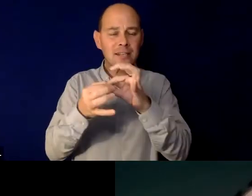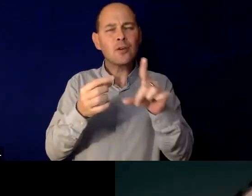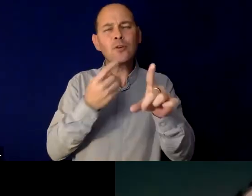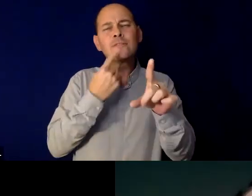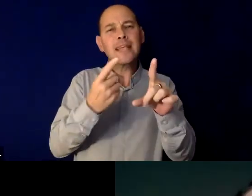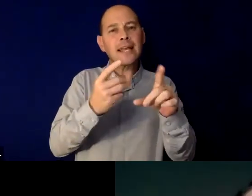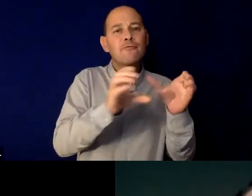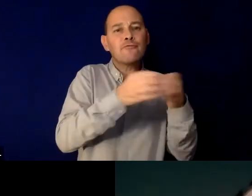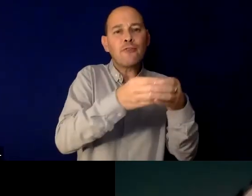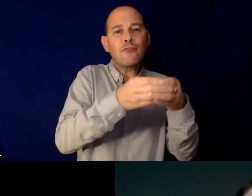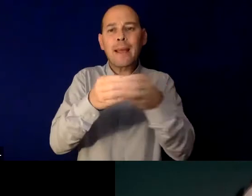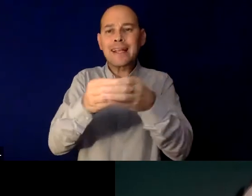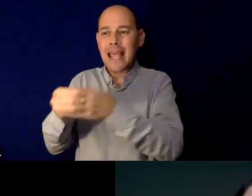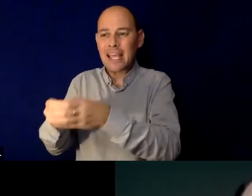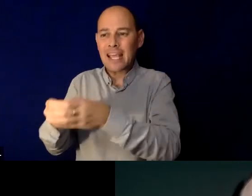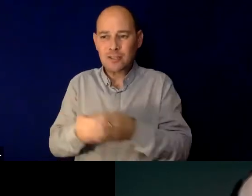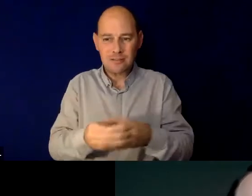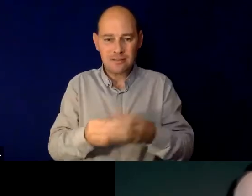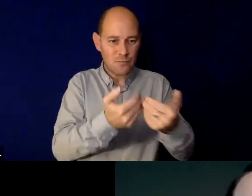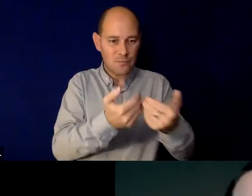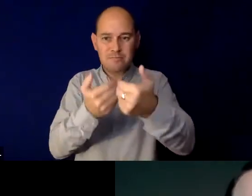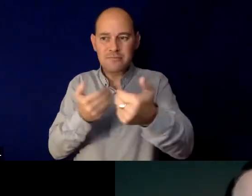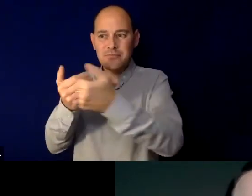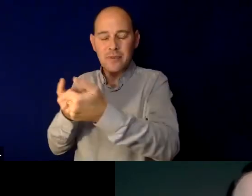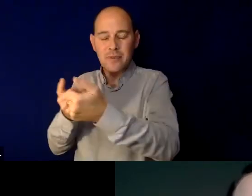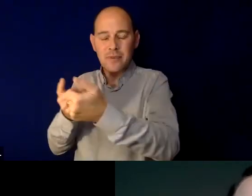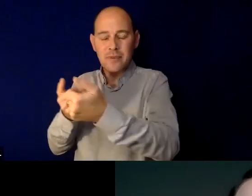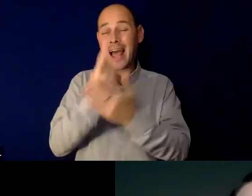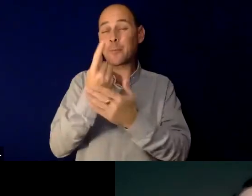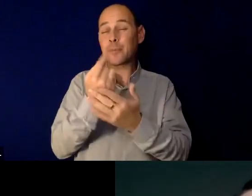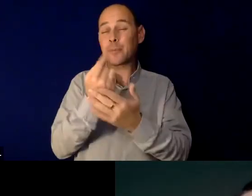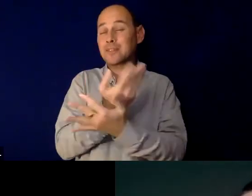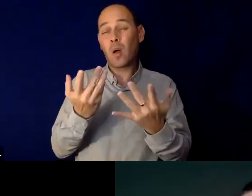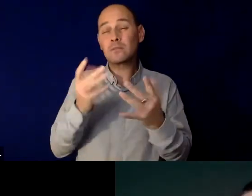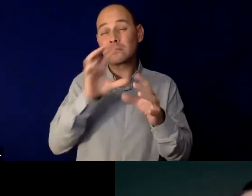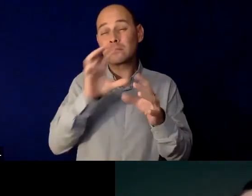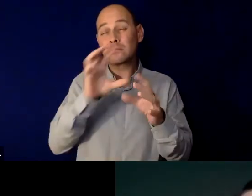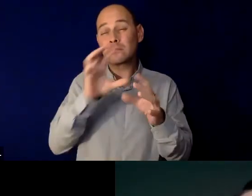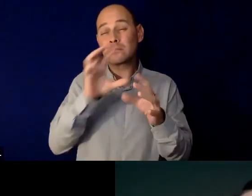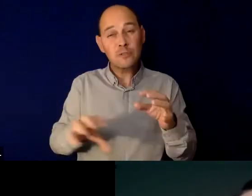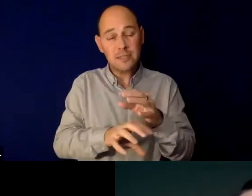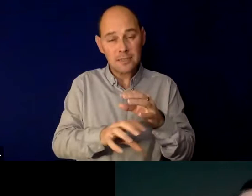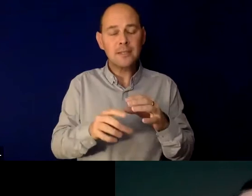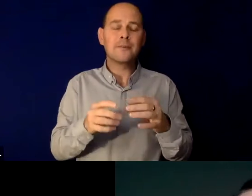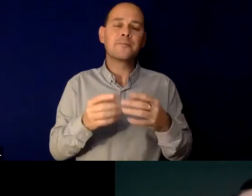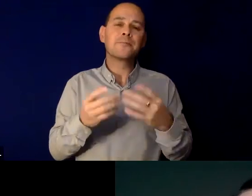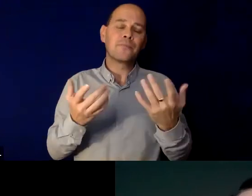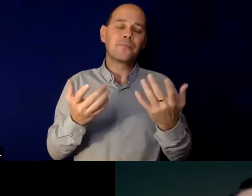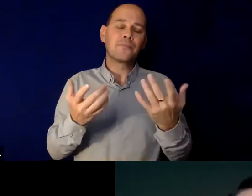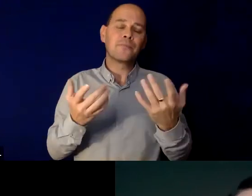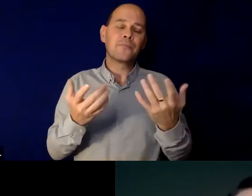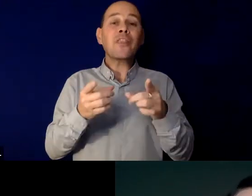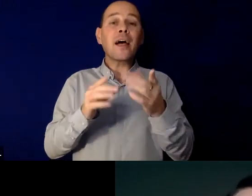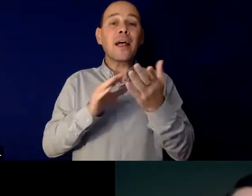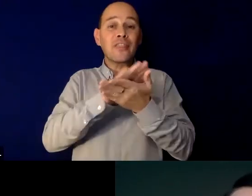think that's something that comes across quite clearly across quite a lot of countries and across the country capacity assessments in general. And that's